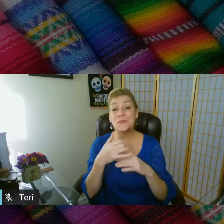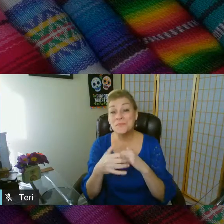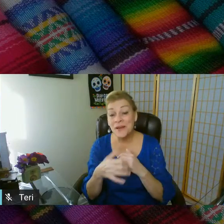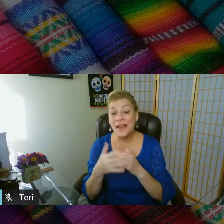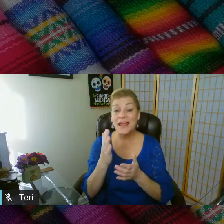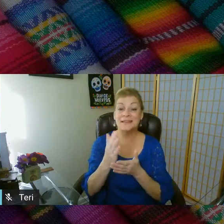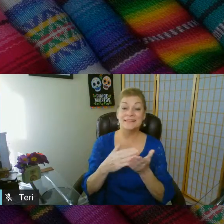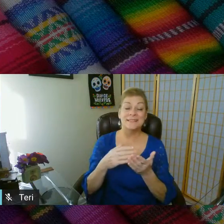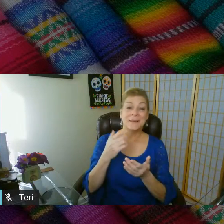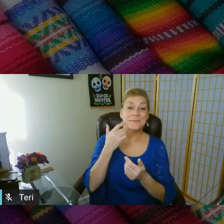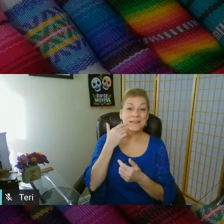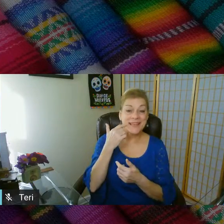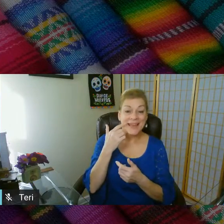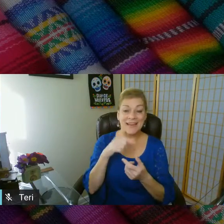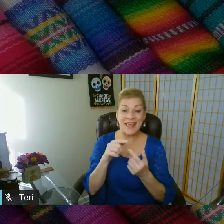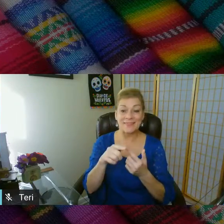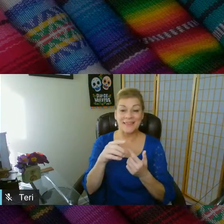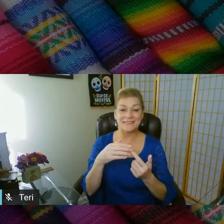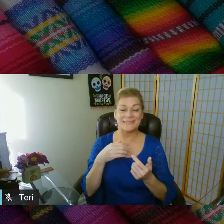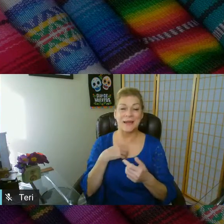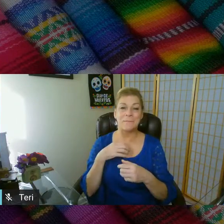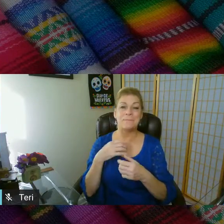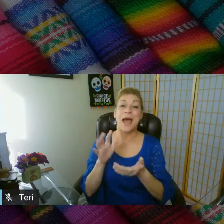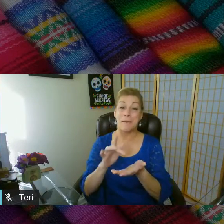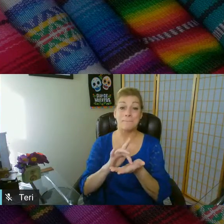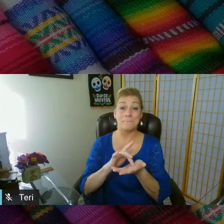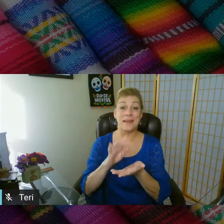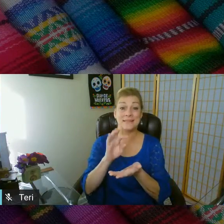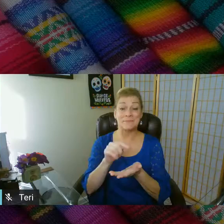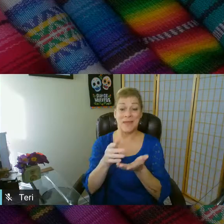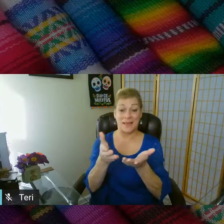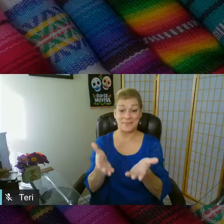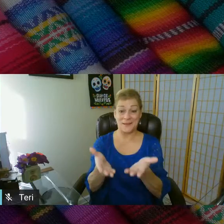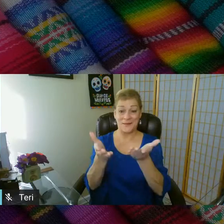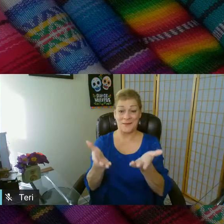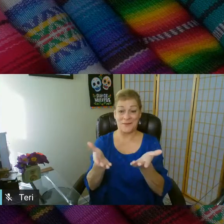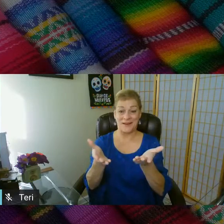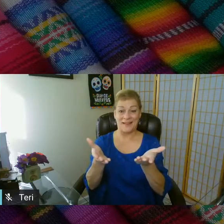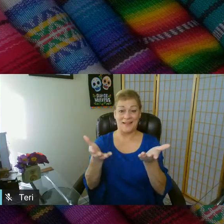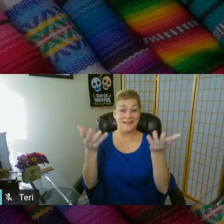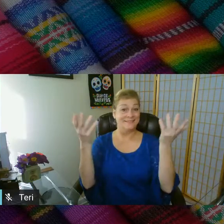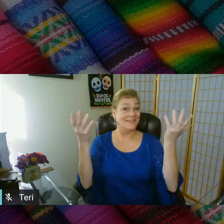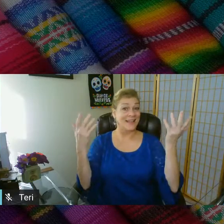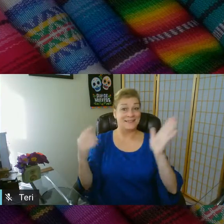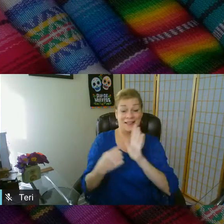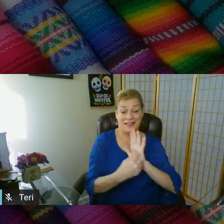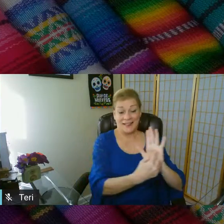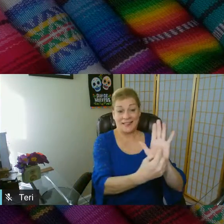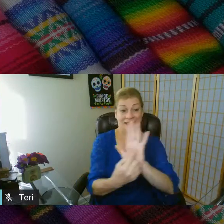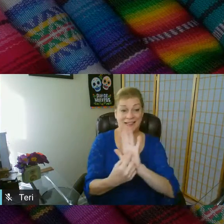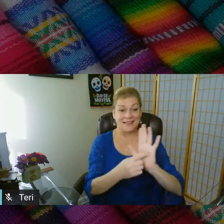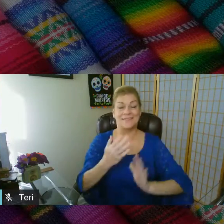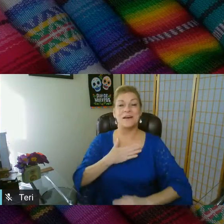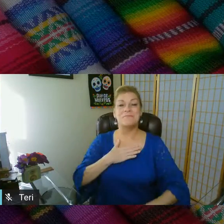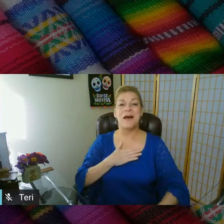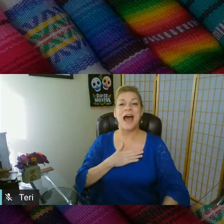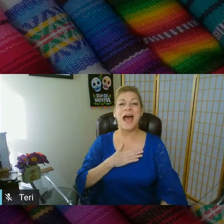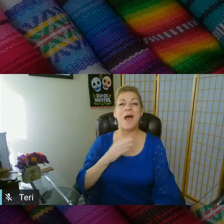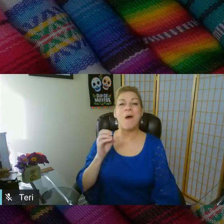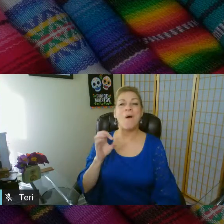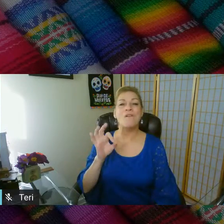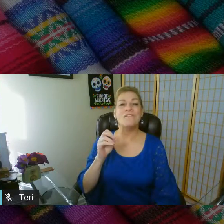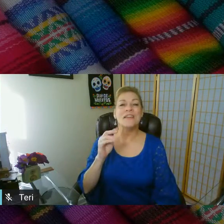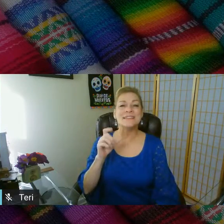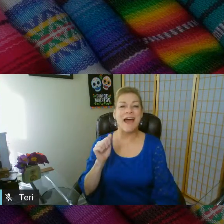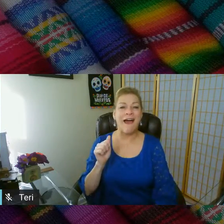there. And then I put my medicine bag. Okay, so that's the tour of this ofrenda. And you can see it's a variety